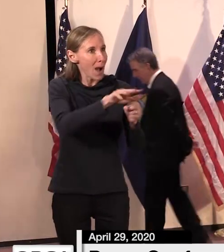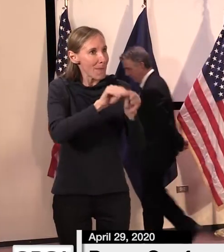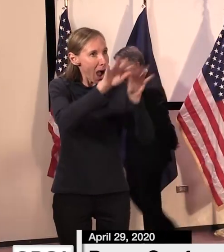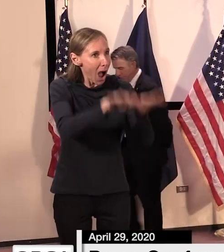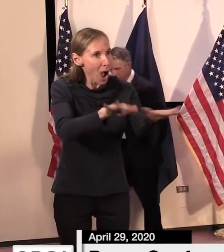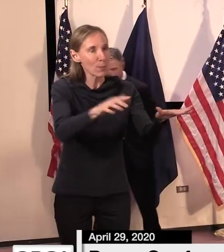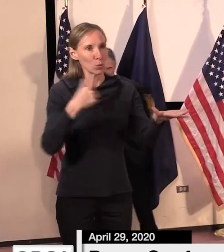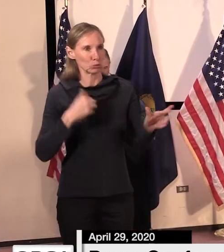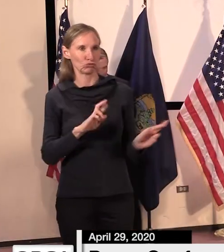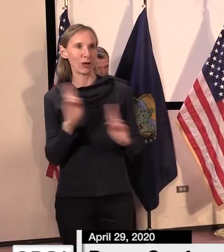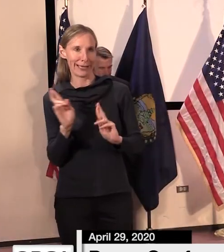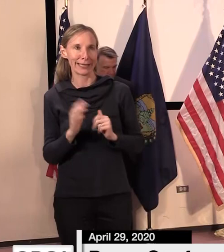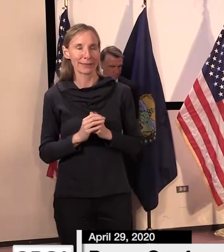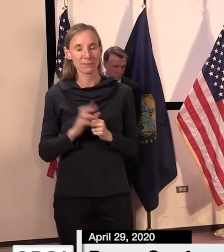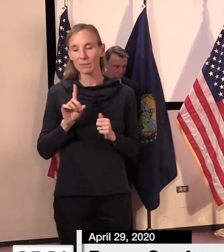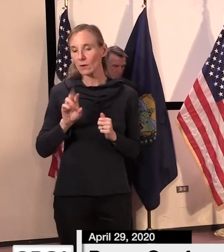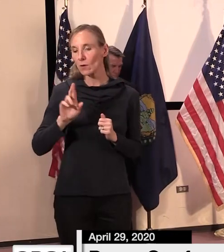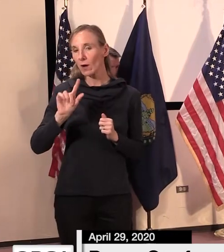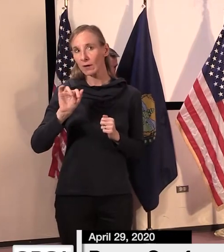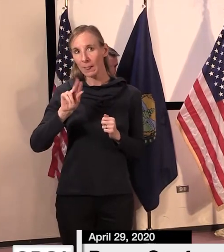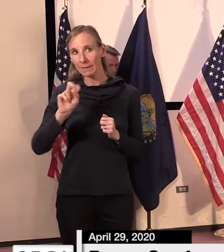Yes, thank you.